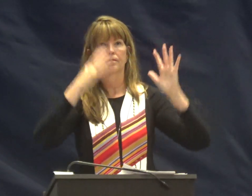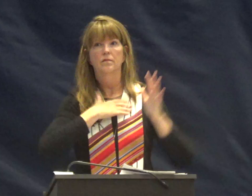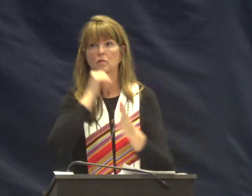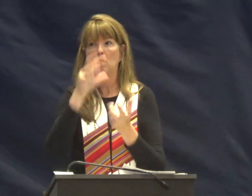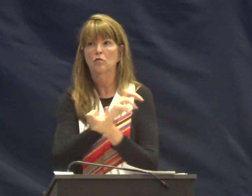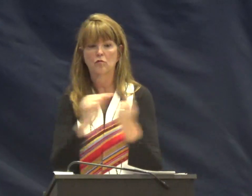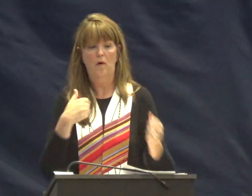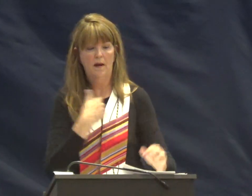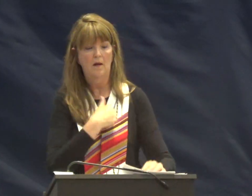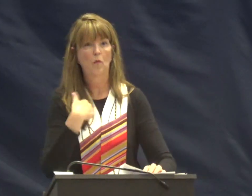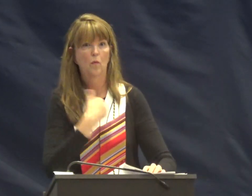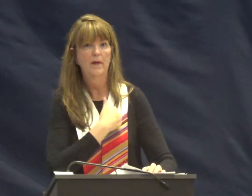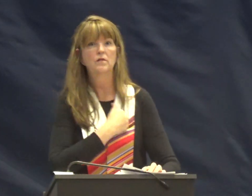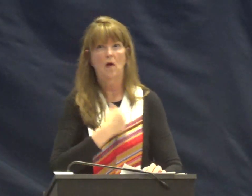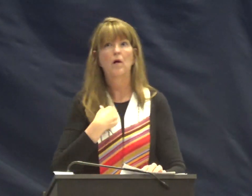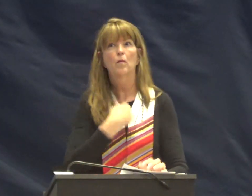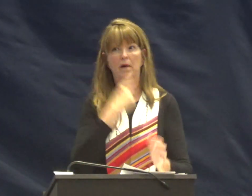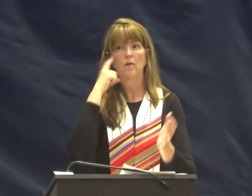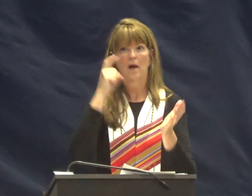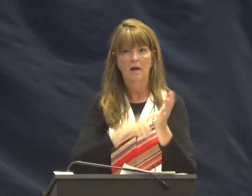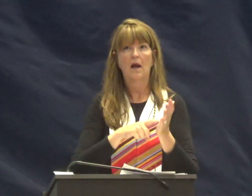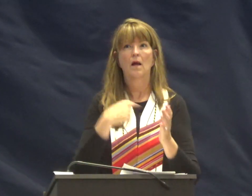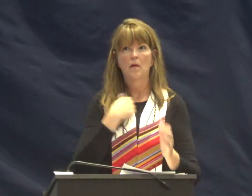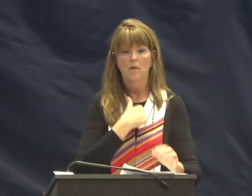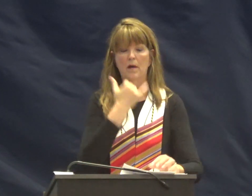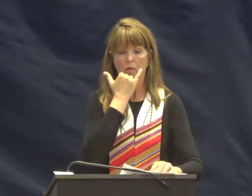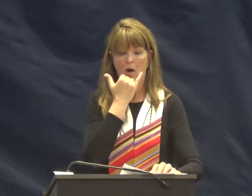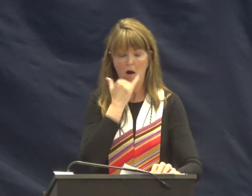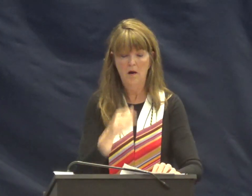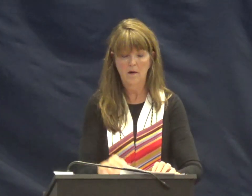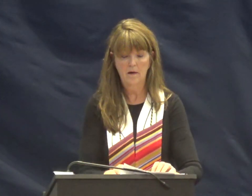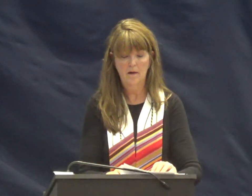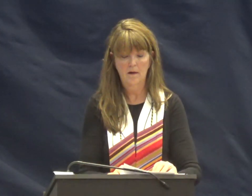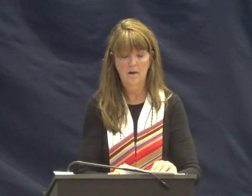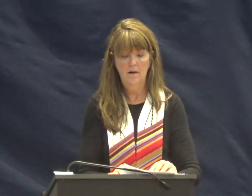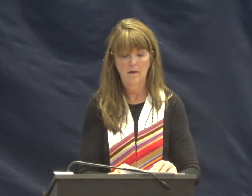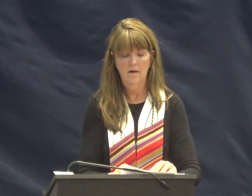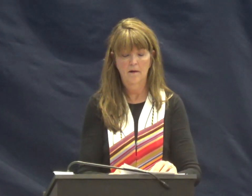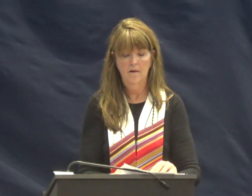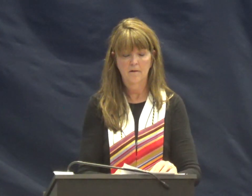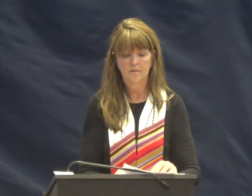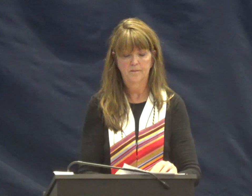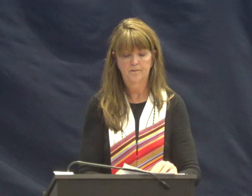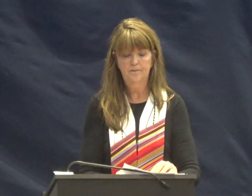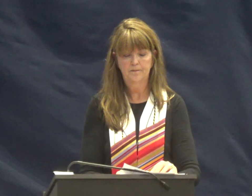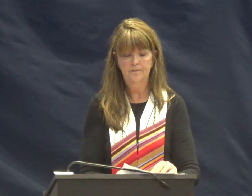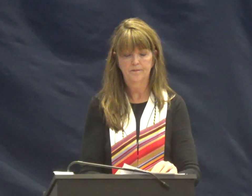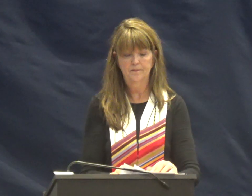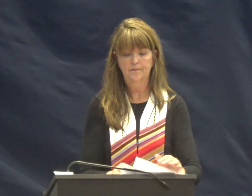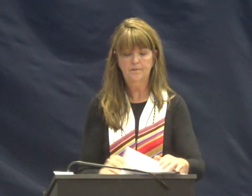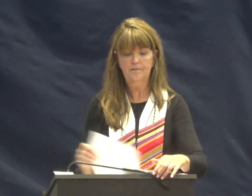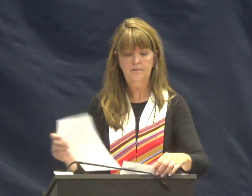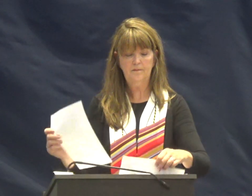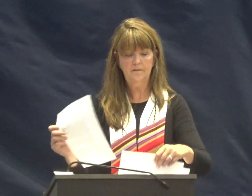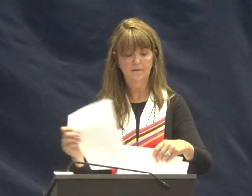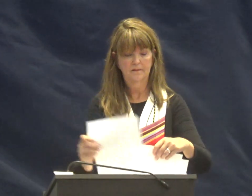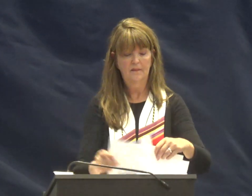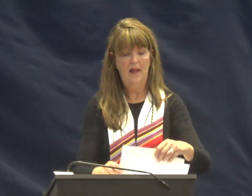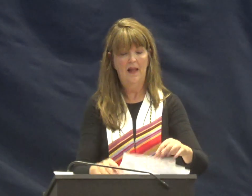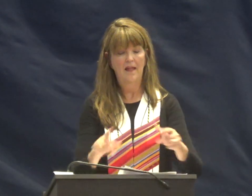people. Because they were terrified that God would destroy them, and they recognized the wrongdoing that